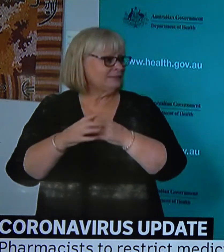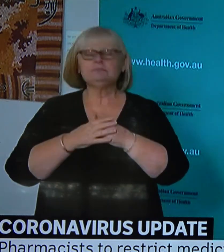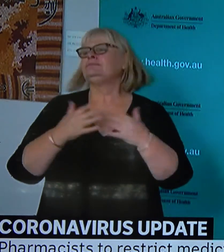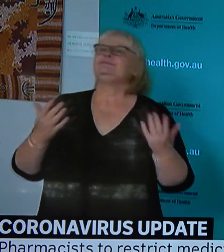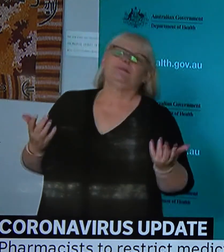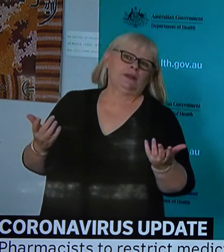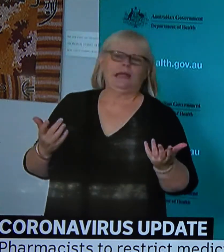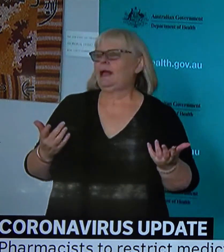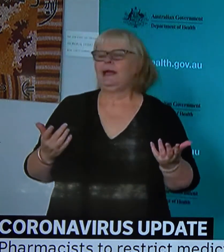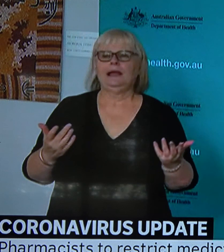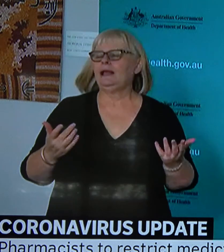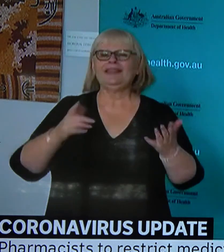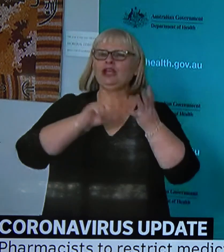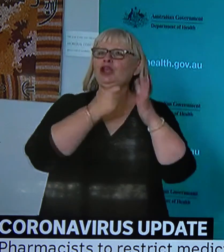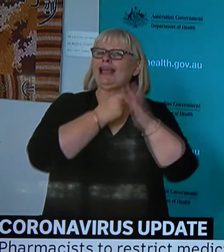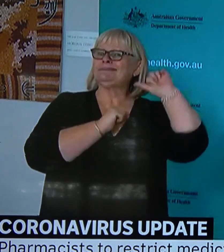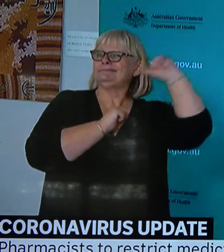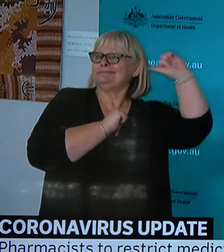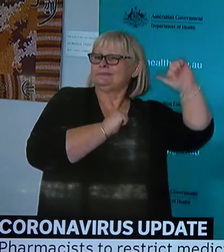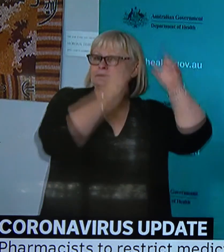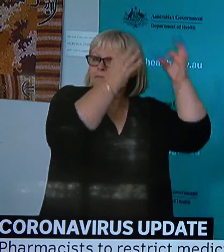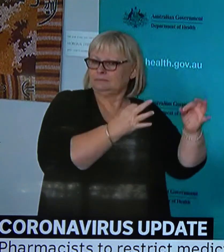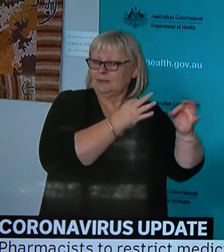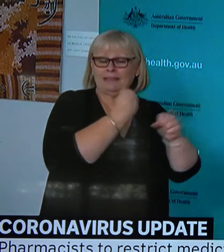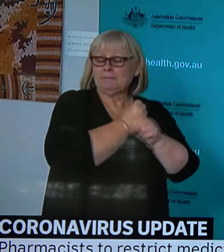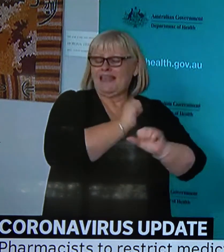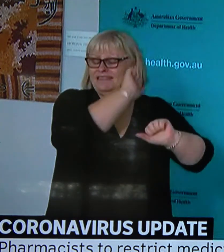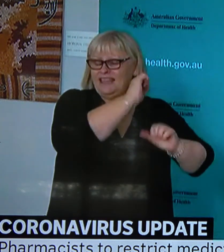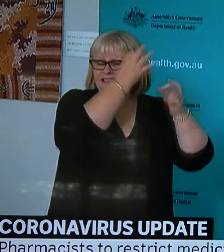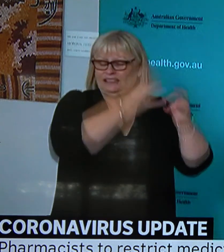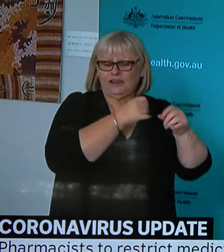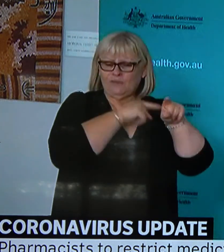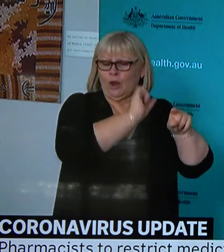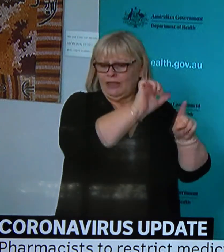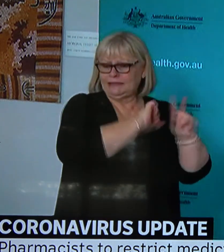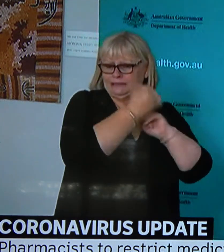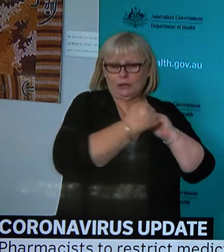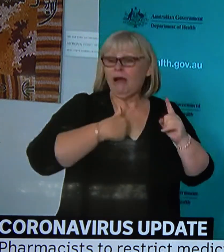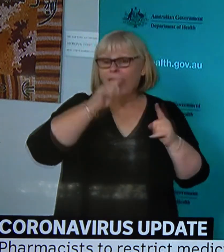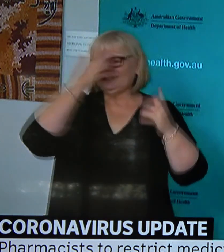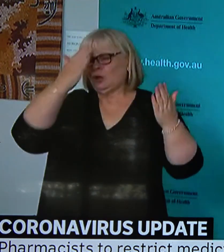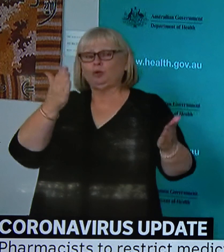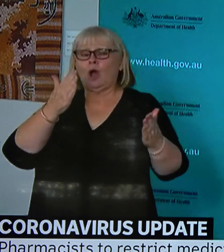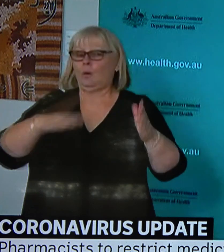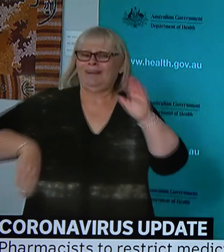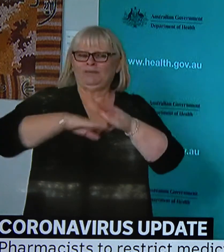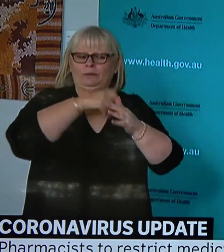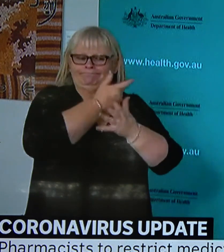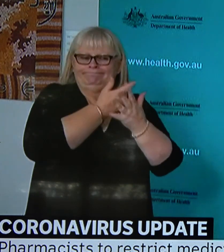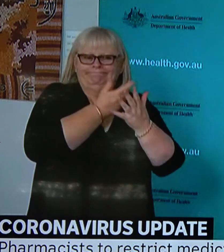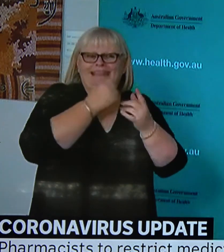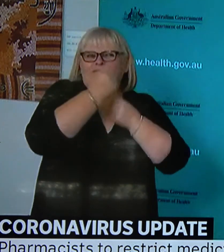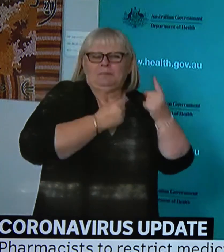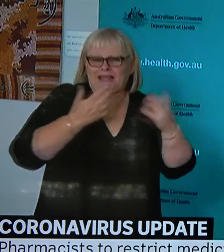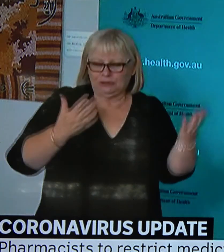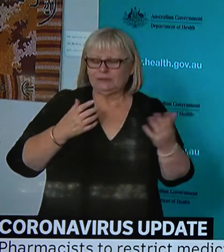look, the issue with the UK is for the UK to say. They've made their decision based on their own circumstances. I'm not privy to all of those circumstances.